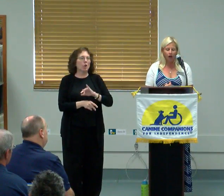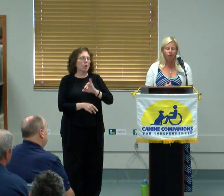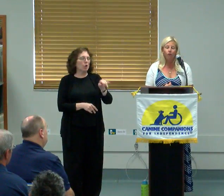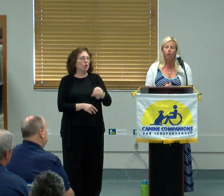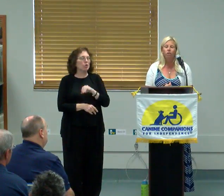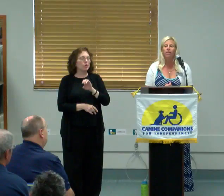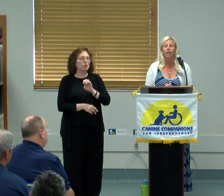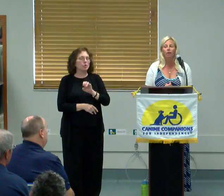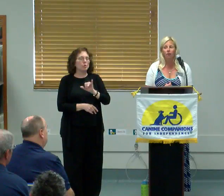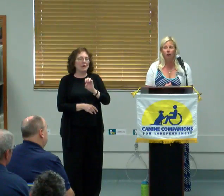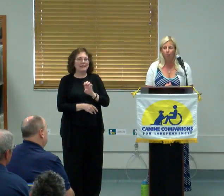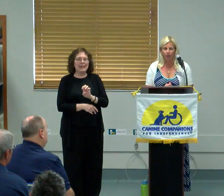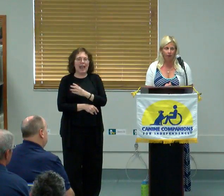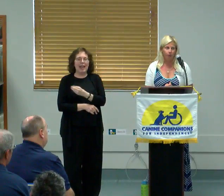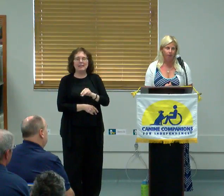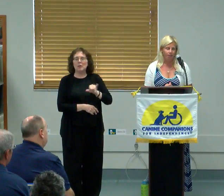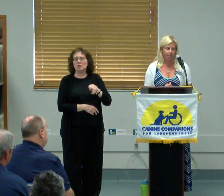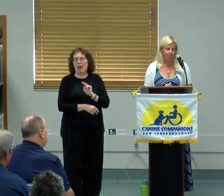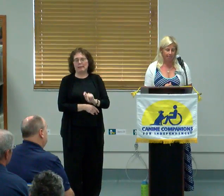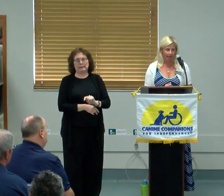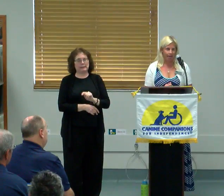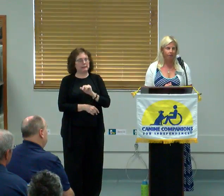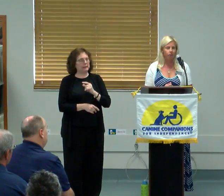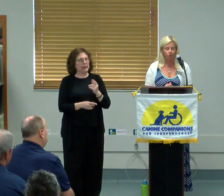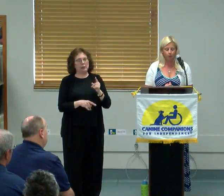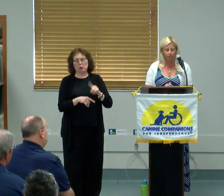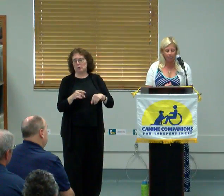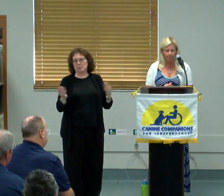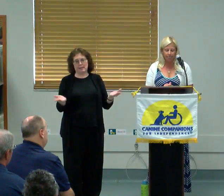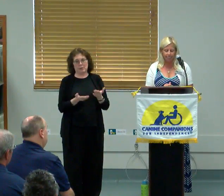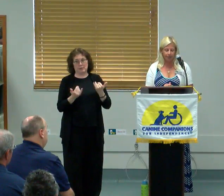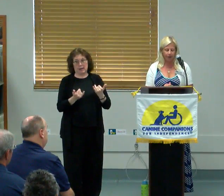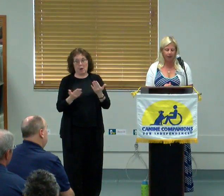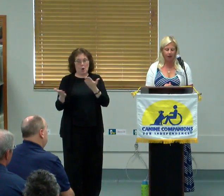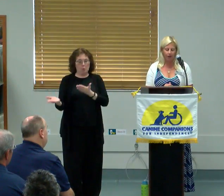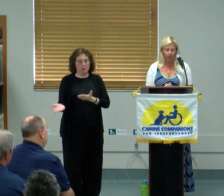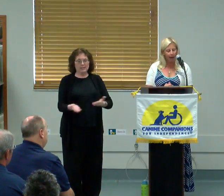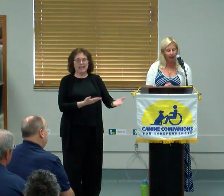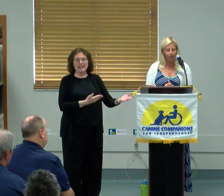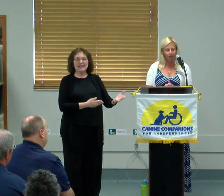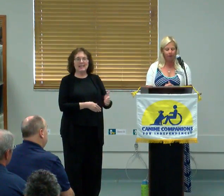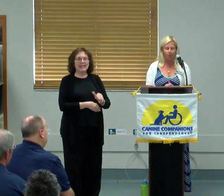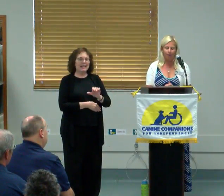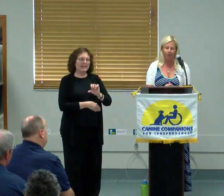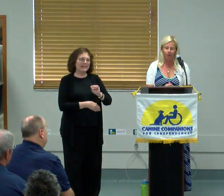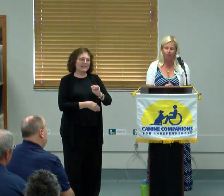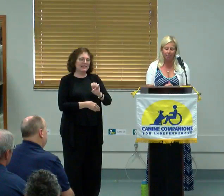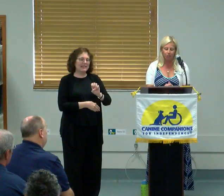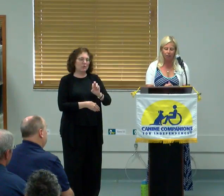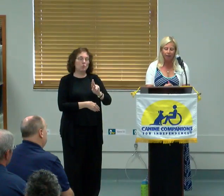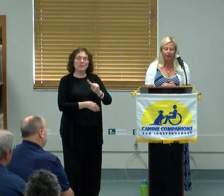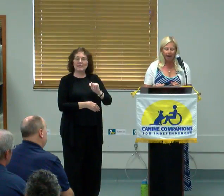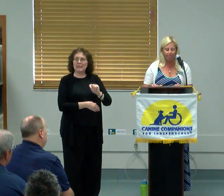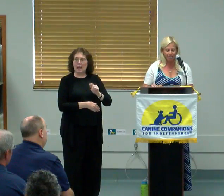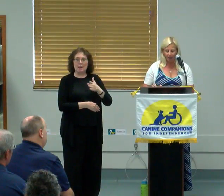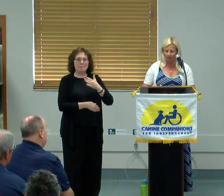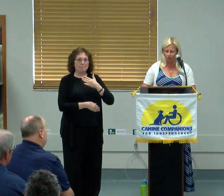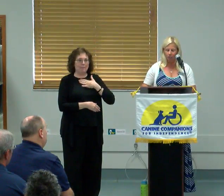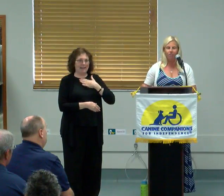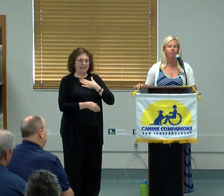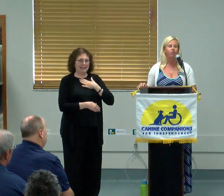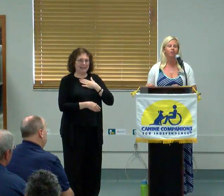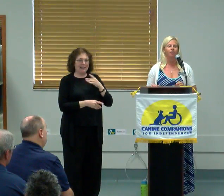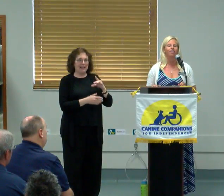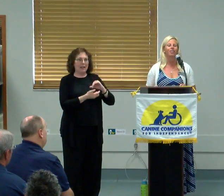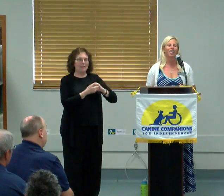Ralph. Unfortunately, they could not be here with us today, so presenting Secret on their behalf is my fellow teacher and